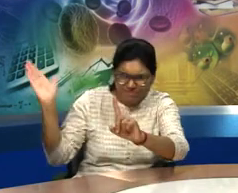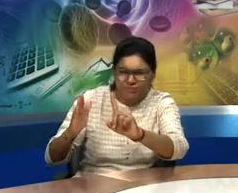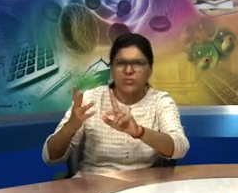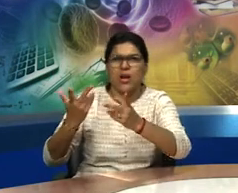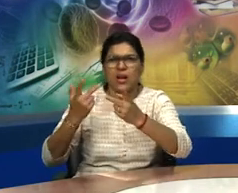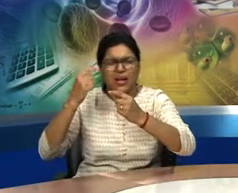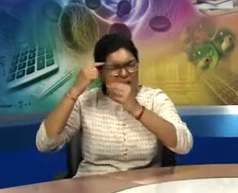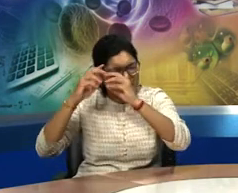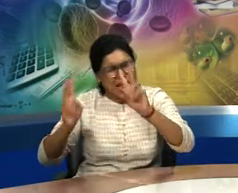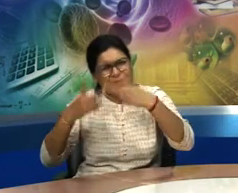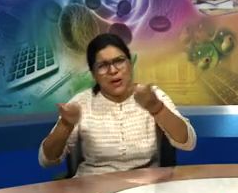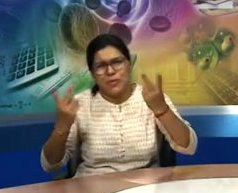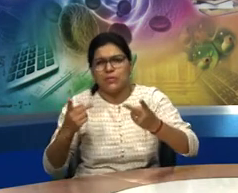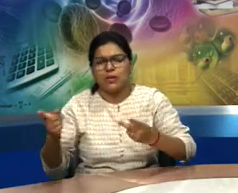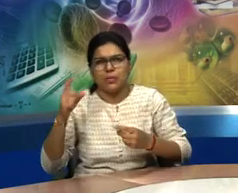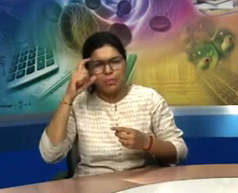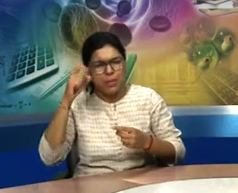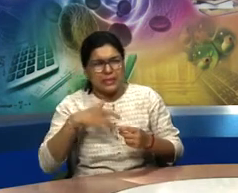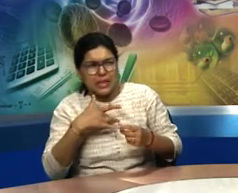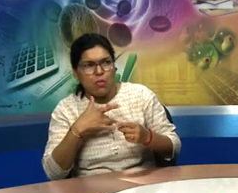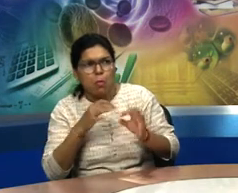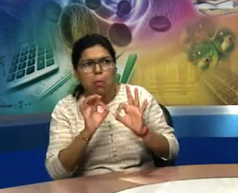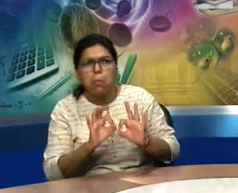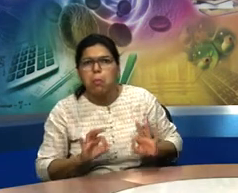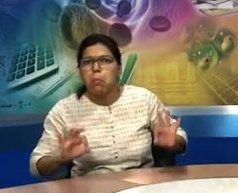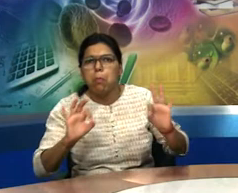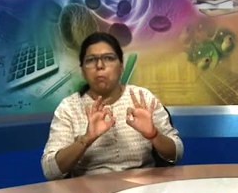say hard things, and he may strike his forehead.